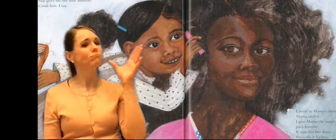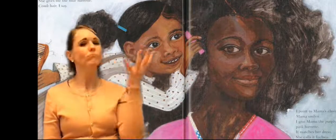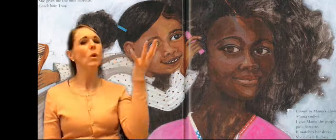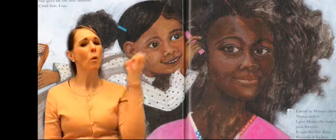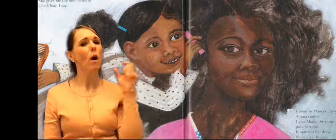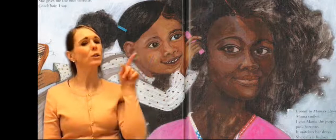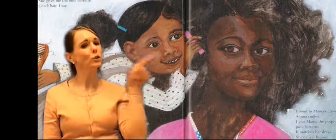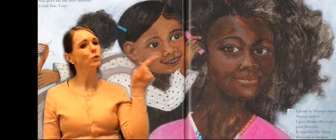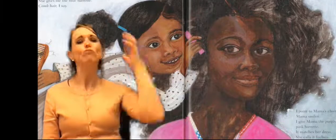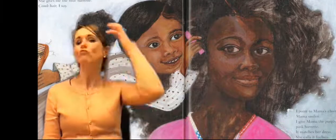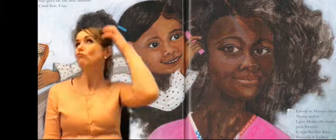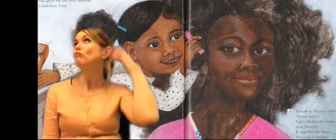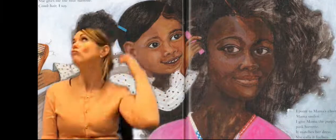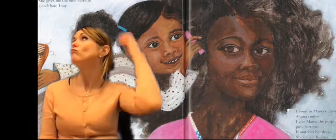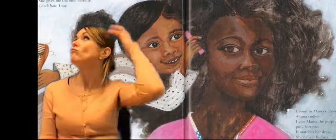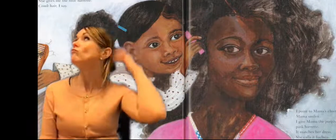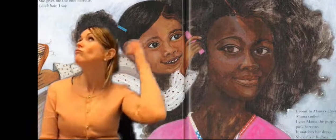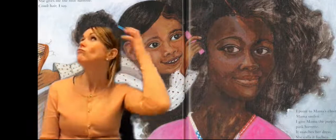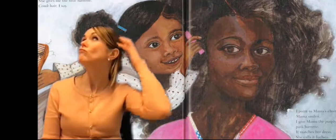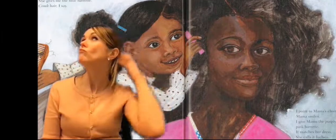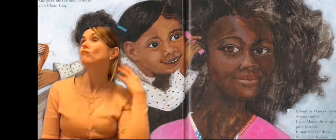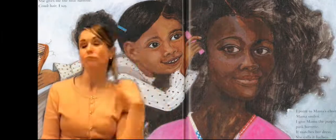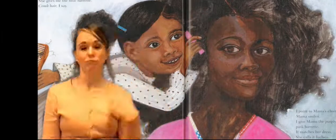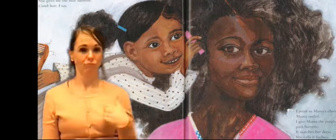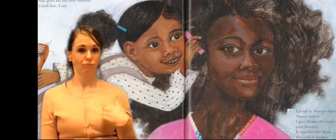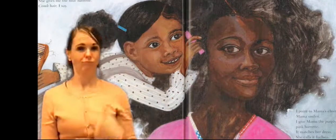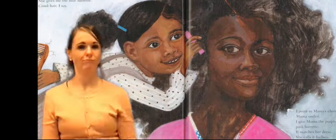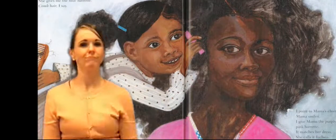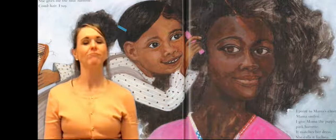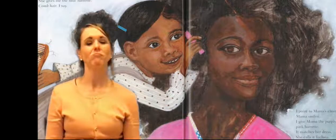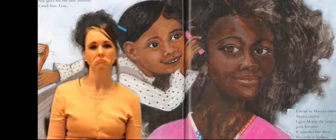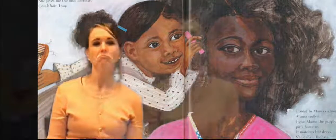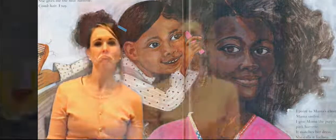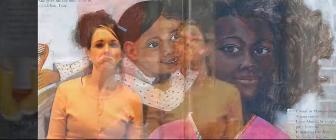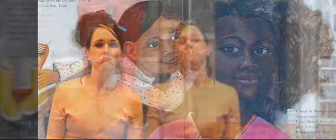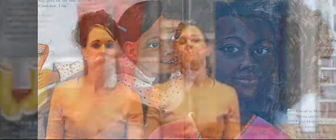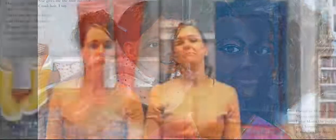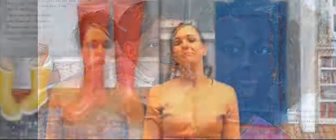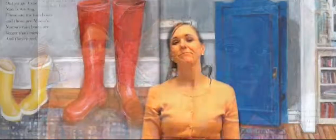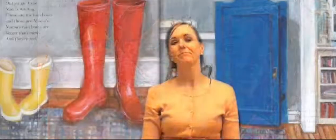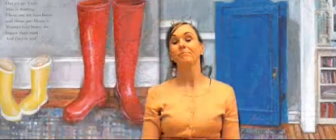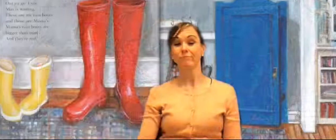I say, Mama, I want you to comb your hair.